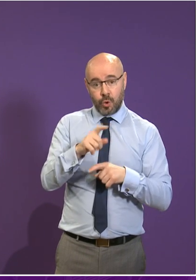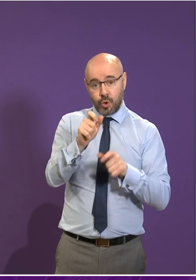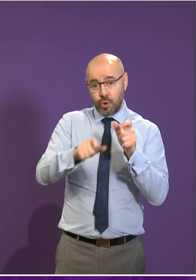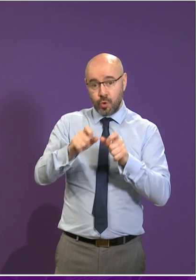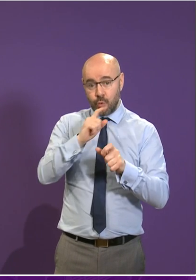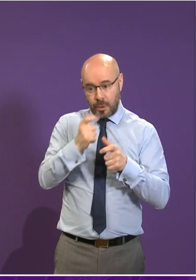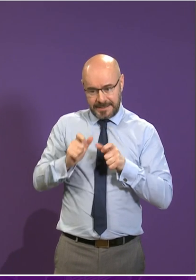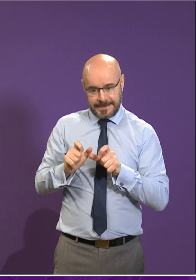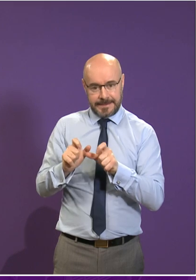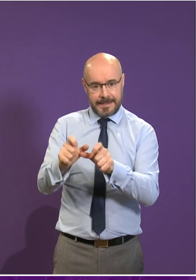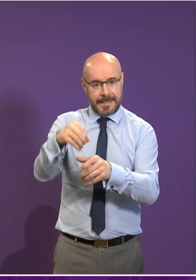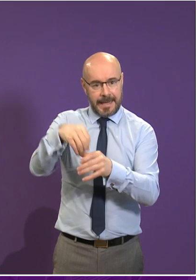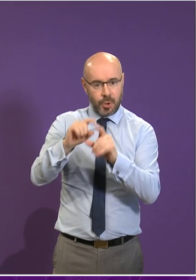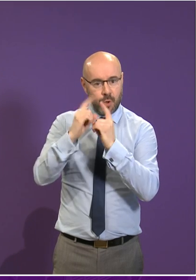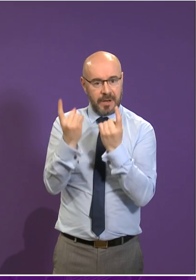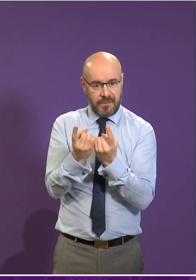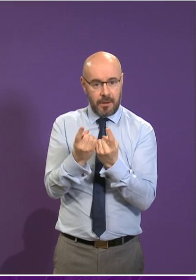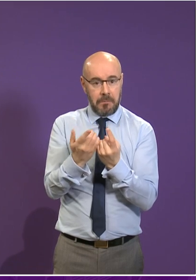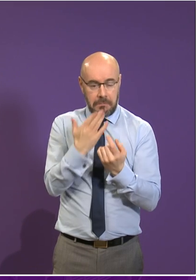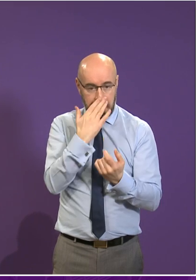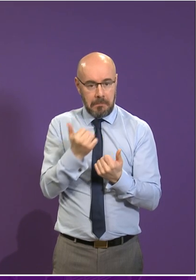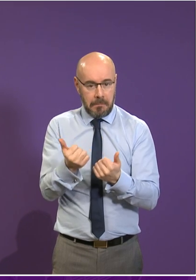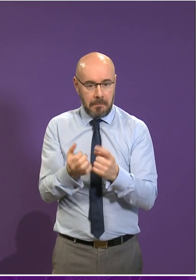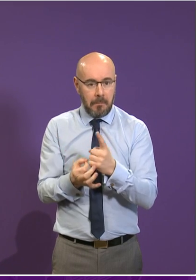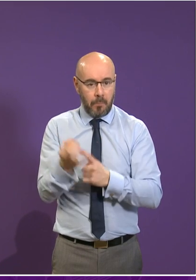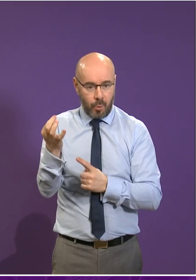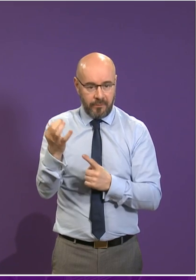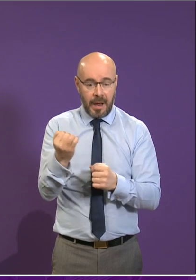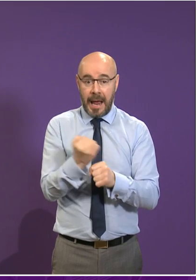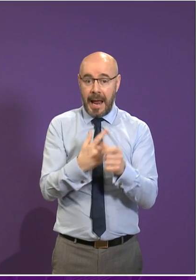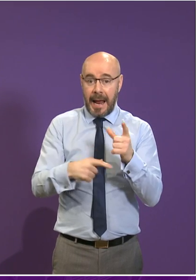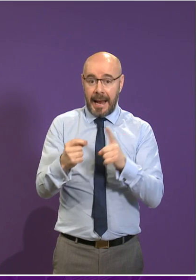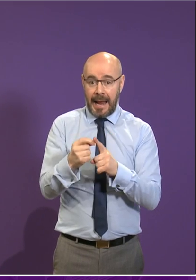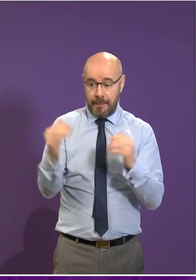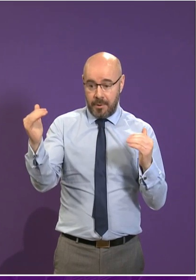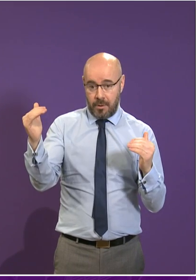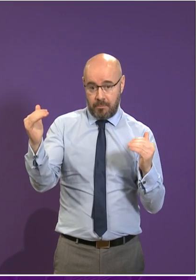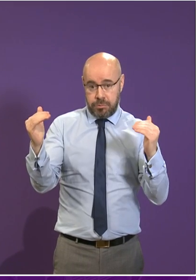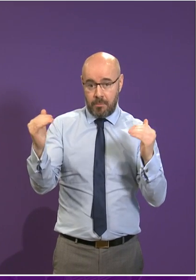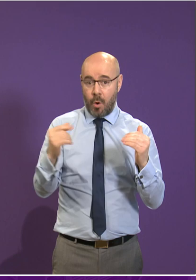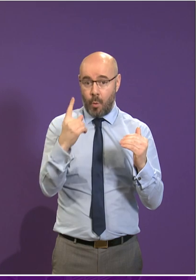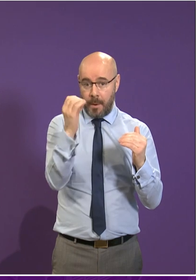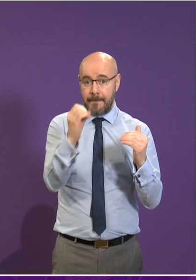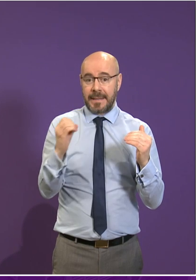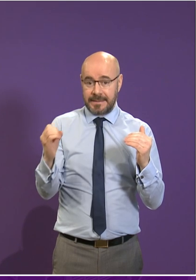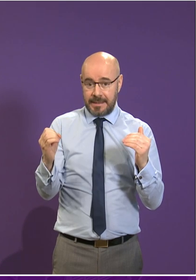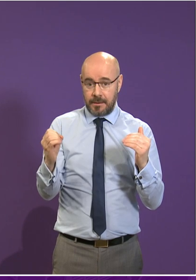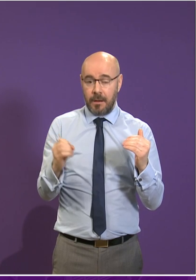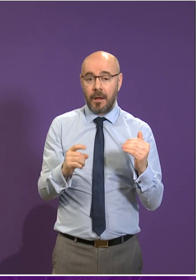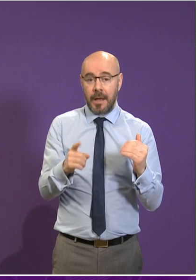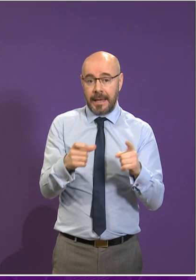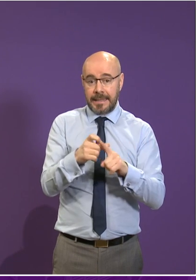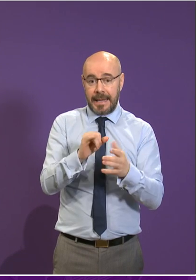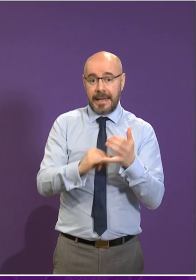note that the gap with all learners has closed to just over 1 percentage point. The Disabled Student Allowance in Scotland has